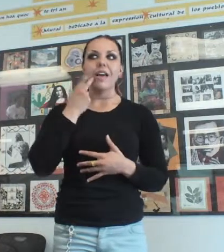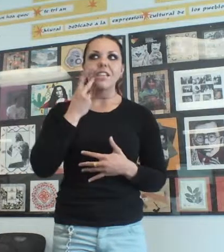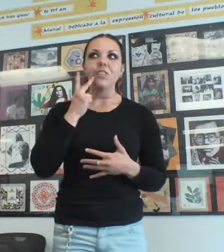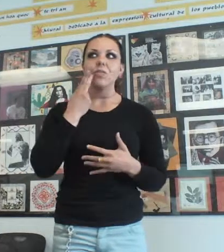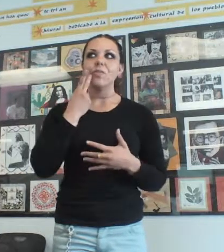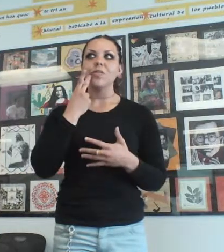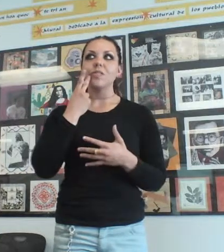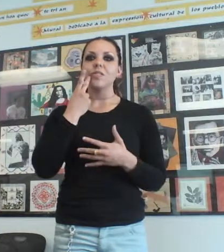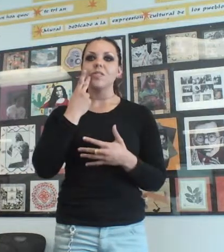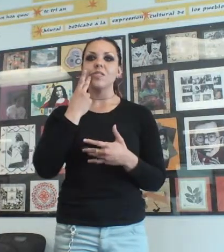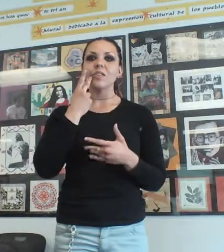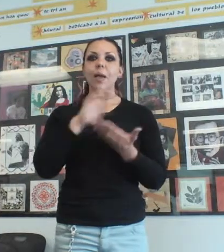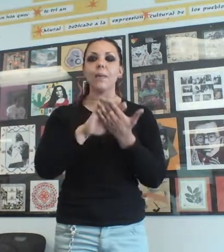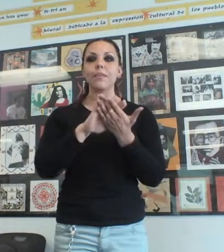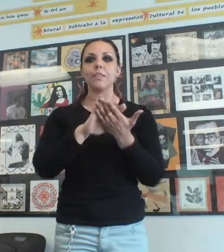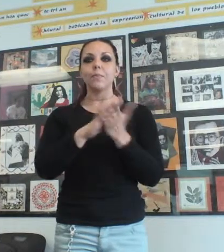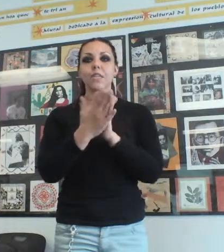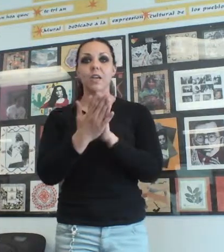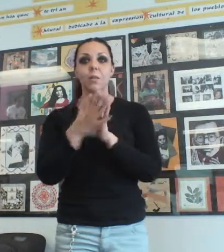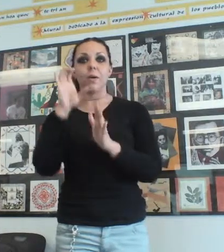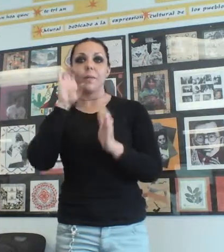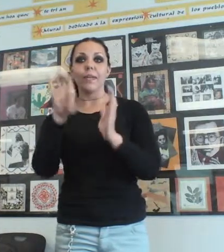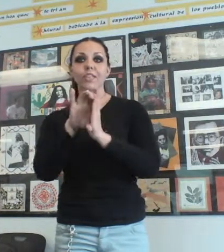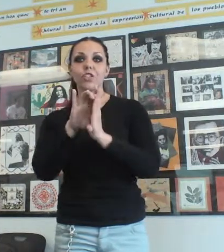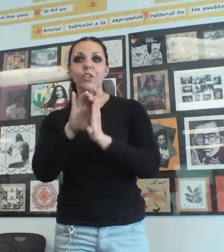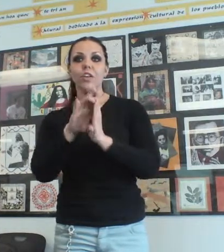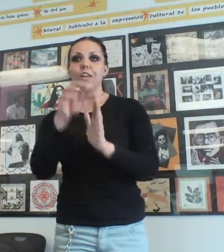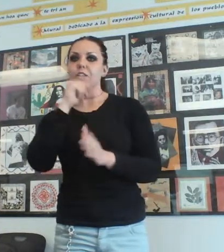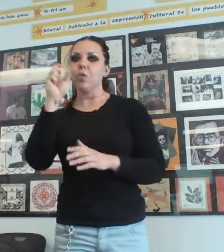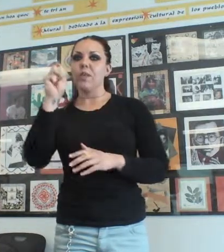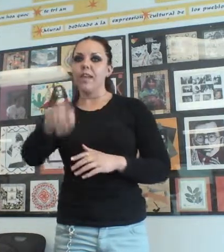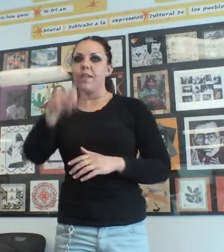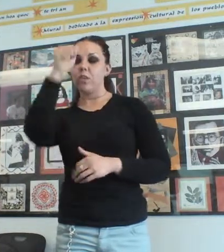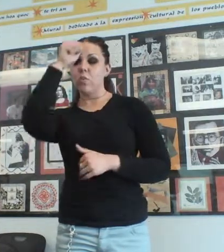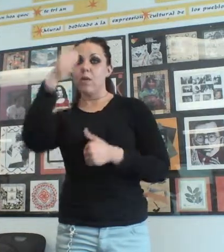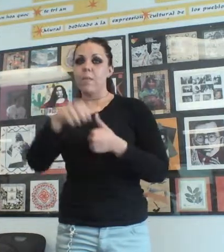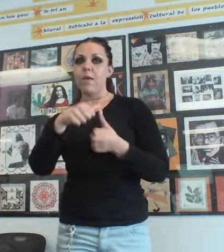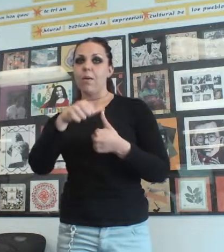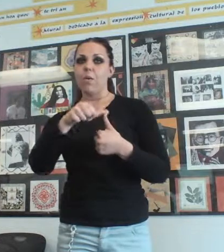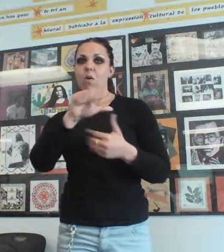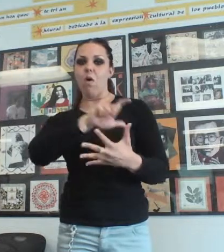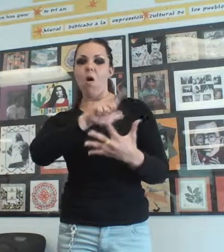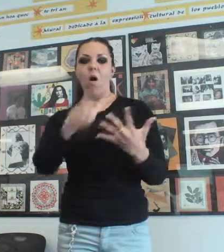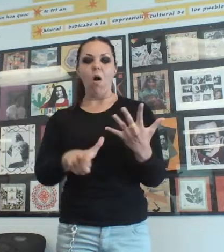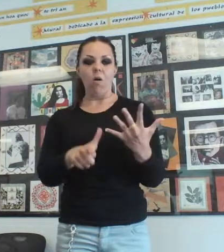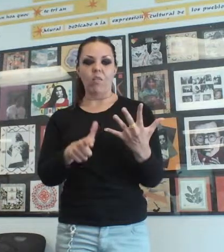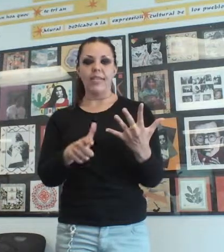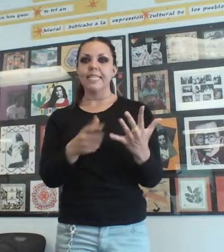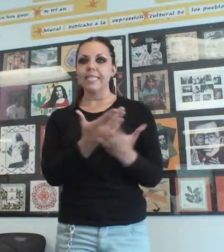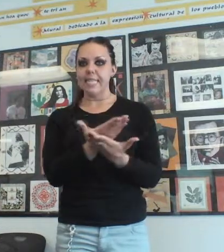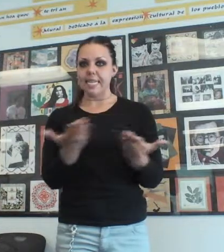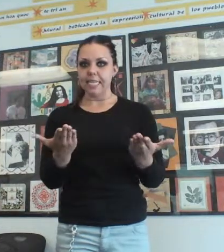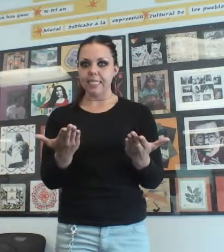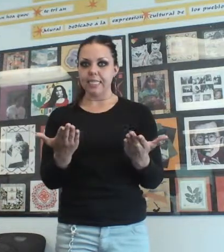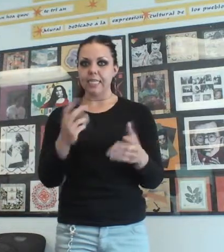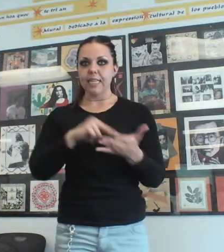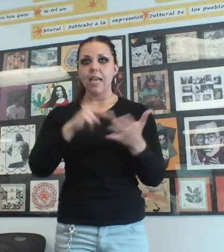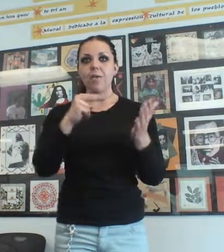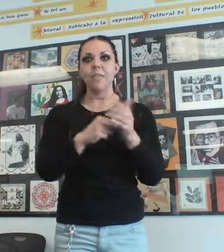a picture, then you don't have to remember all of those items. So it means that there's less information that you have to